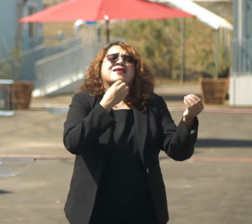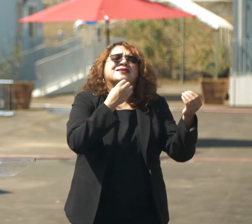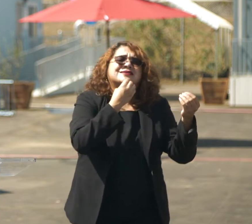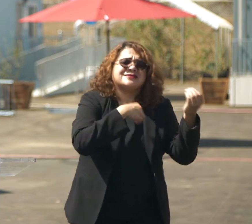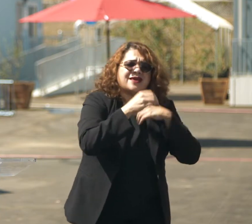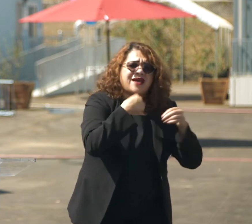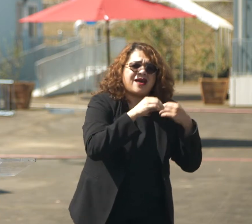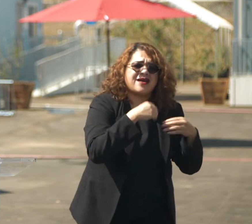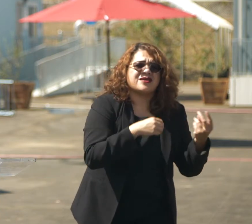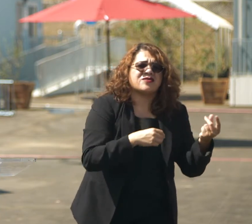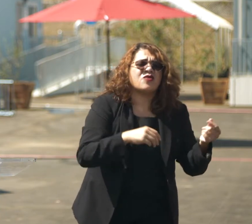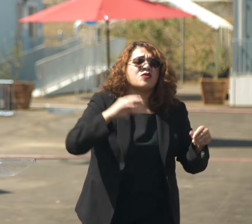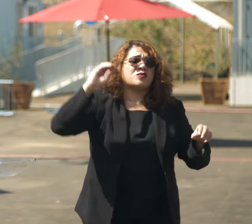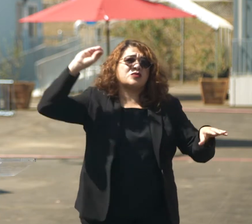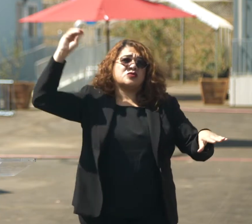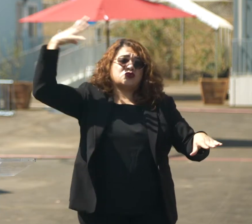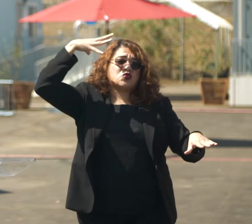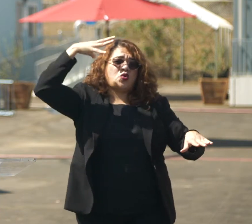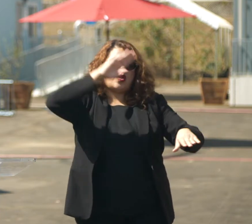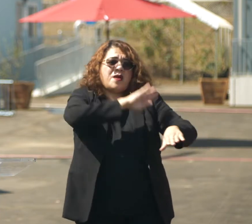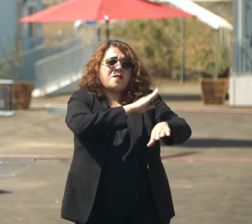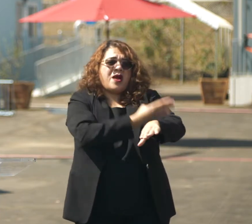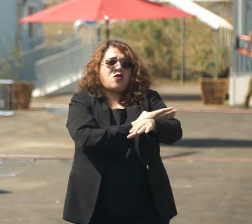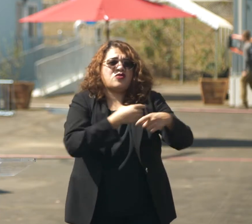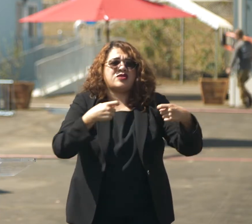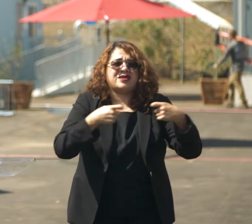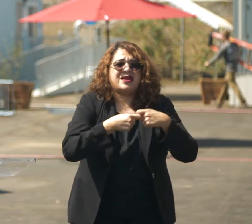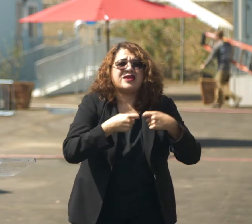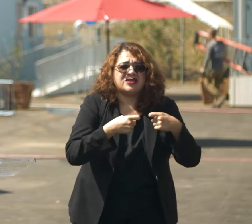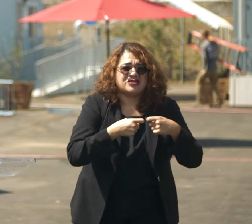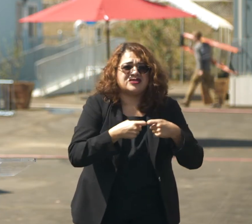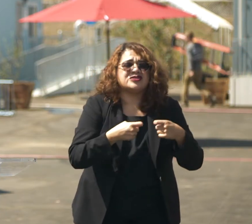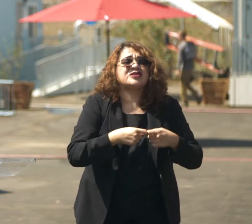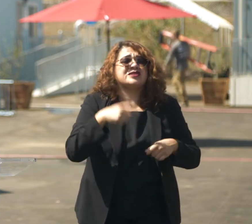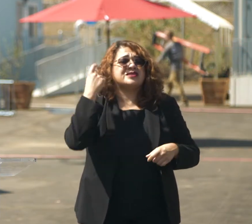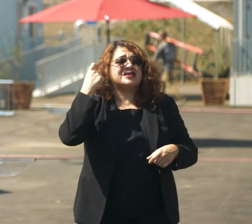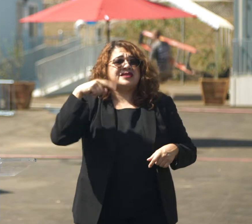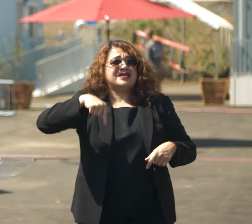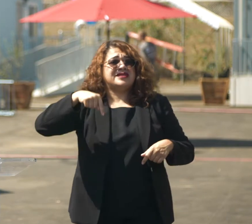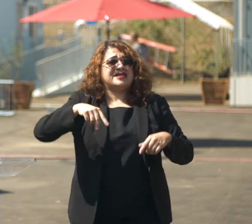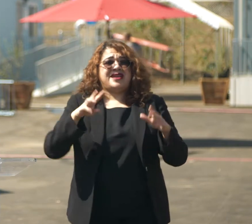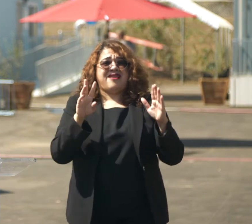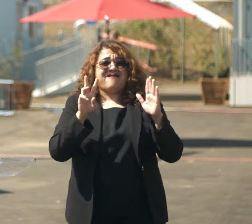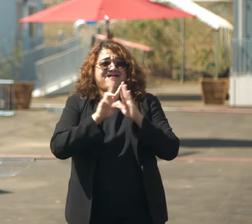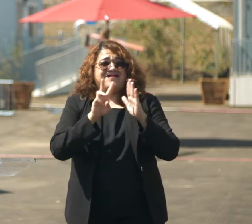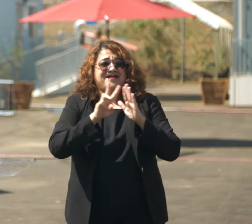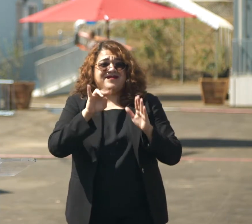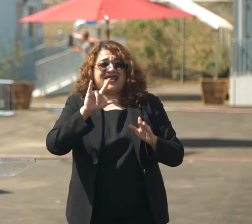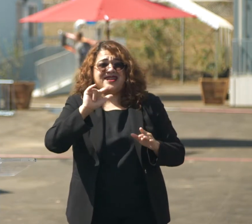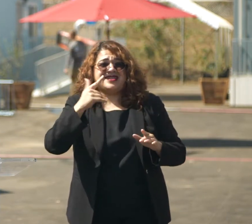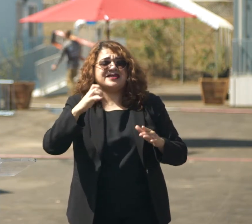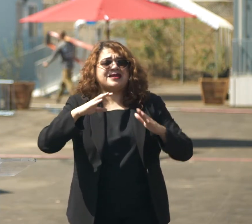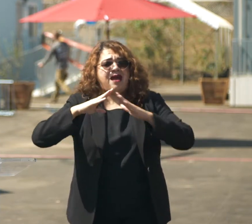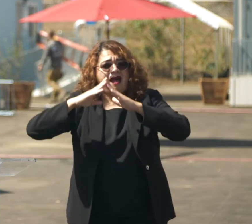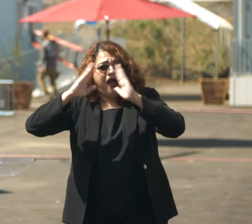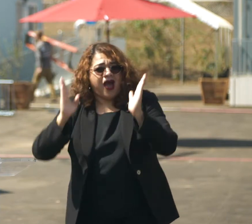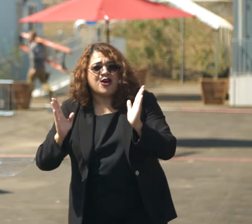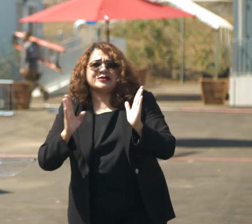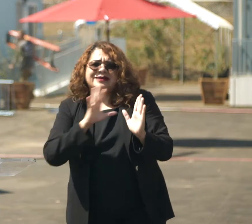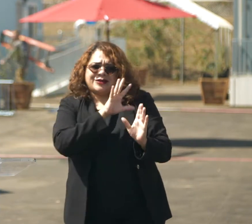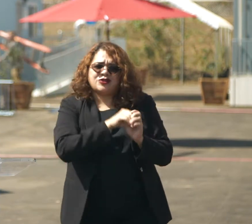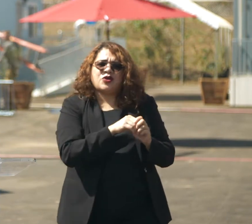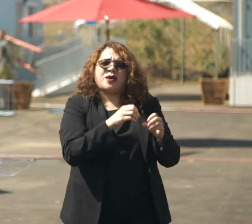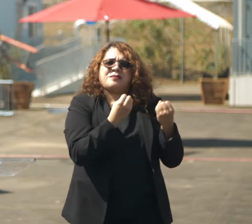ABC is the first of a two-phase project on this site that will consist of a village for housing and services, including